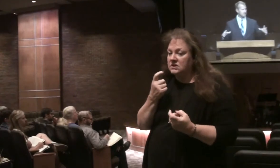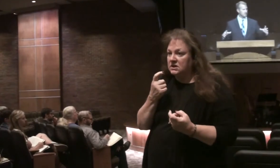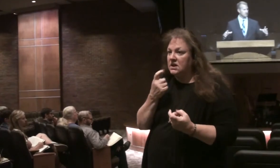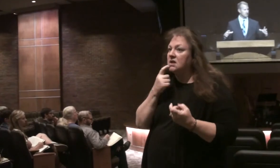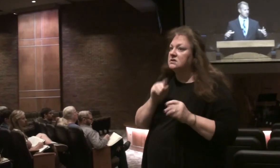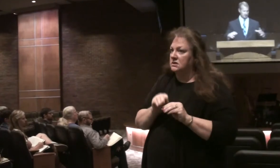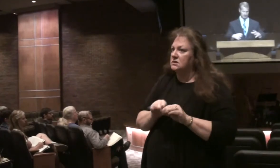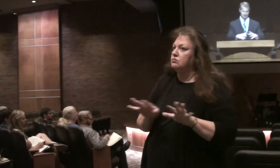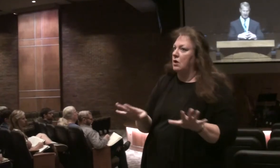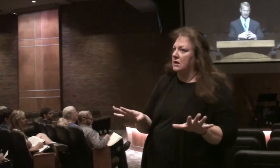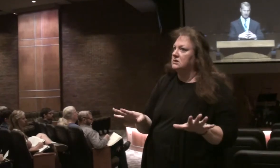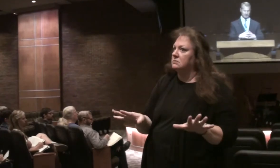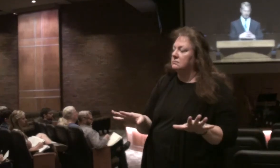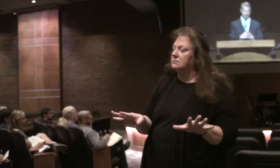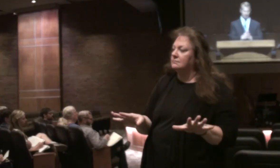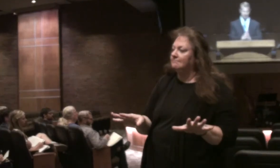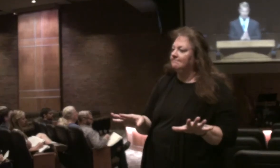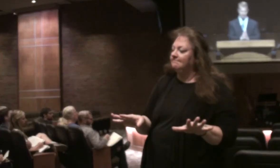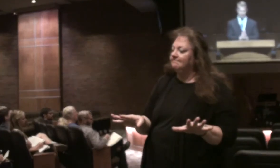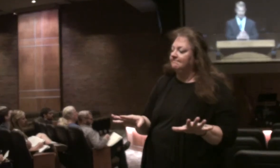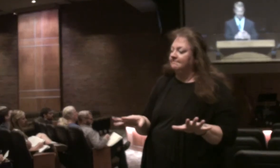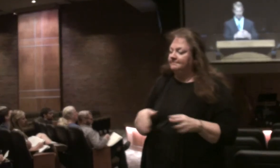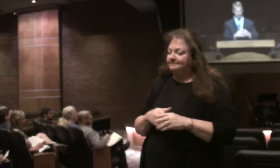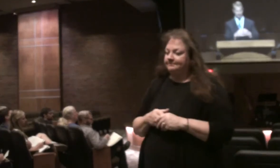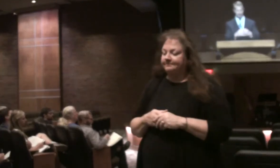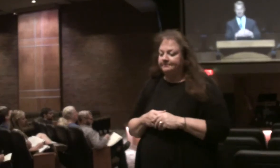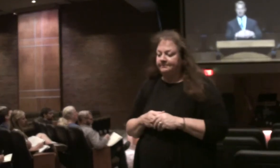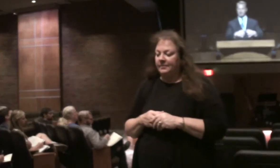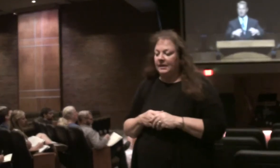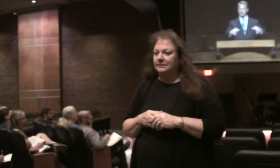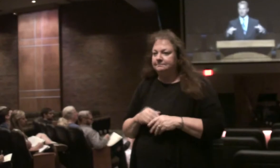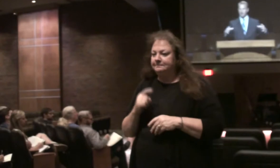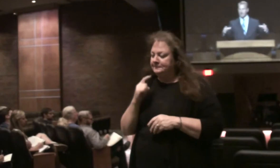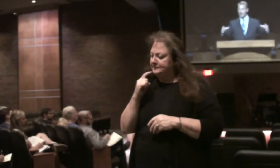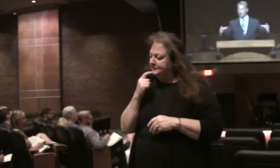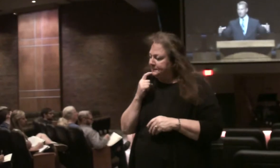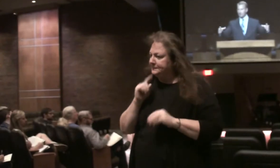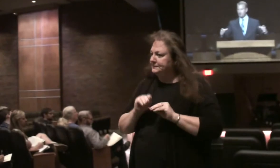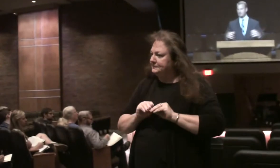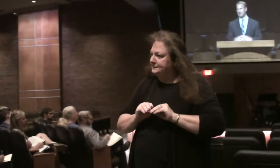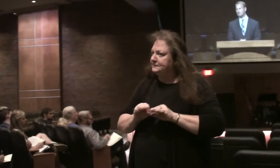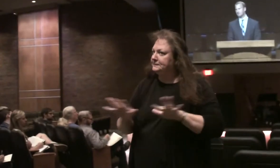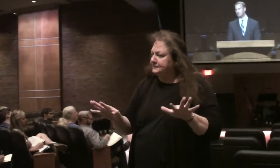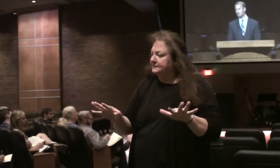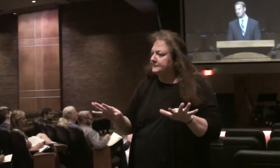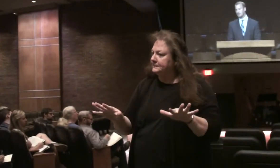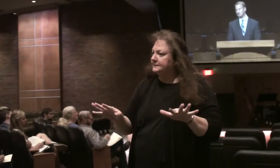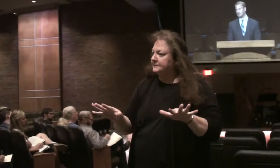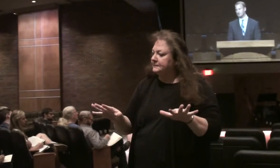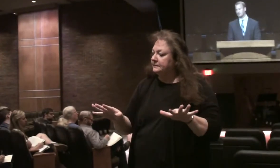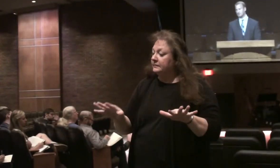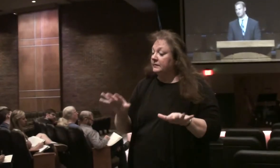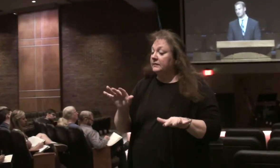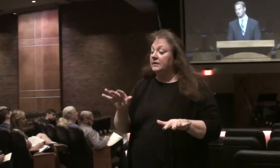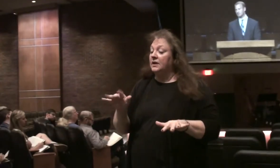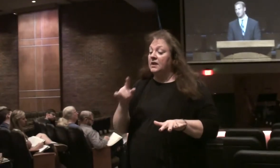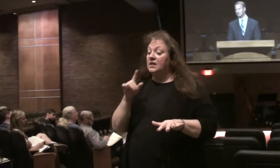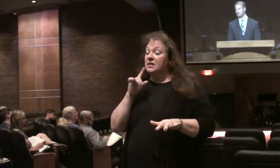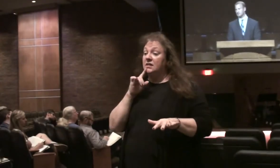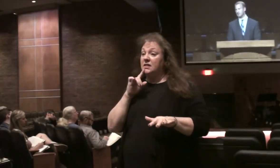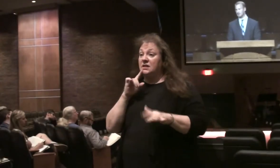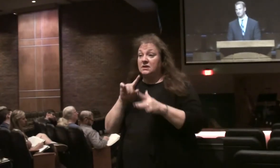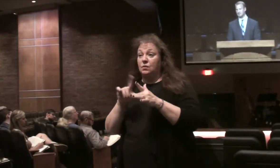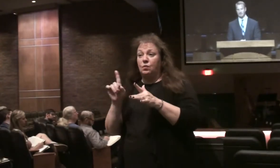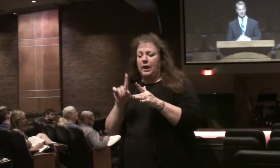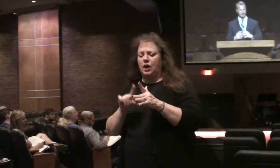spread. It's not, it wasn't Saul's only issue, but jealousy will spread out. James 4 says, the source of